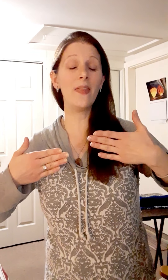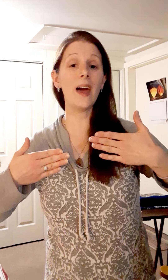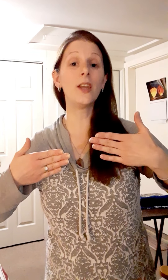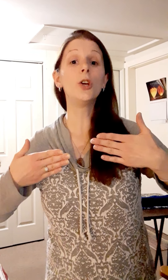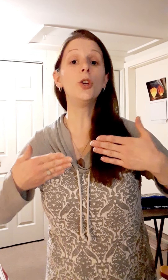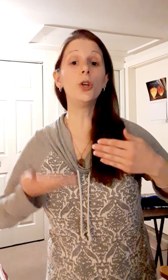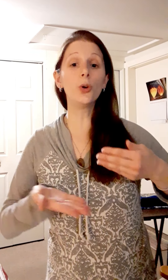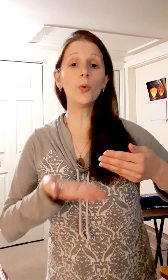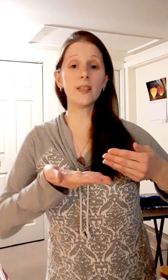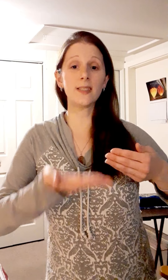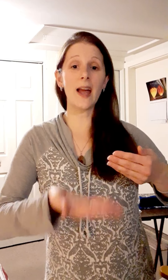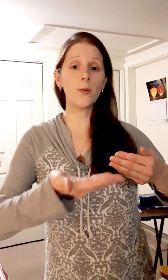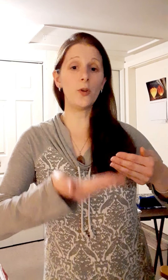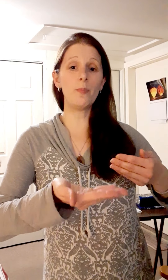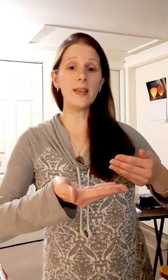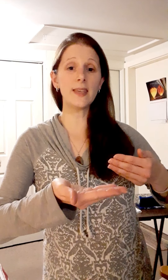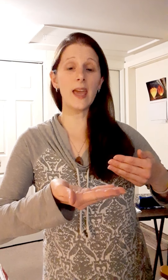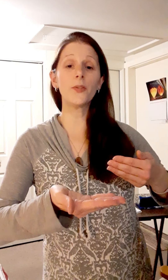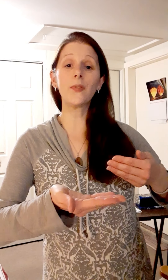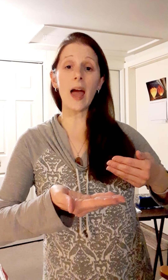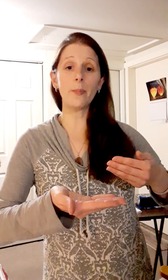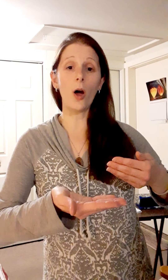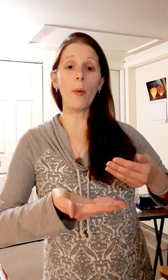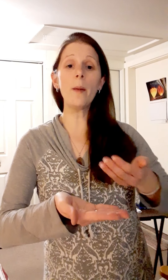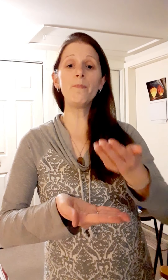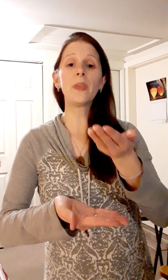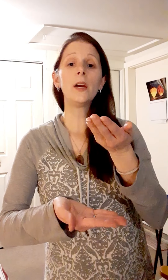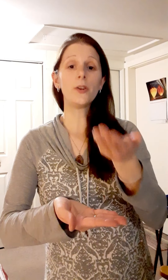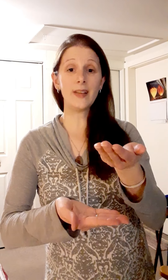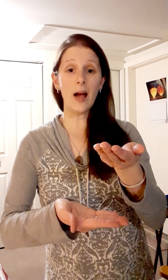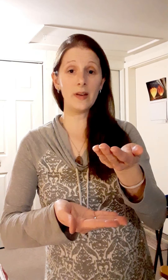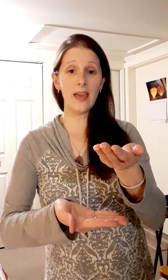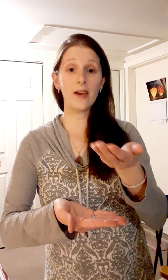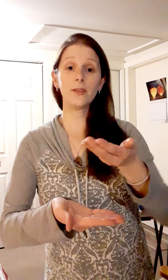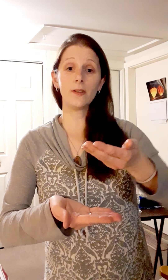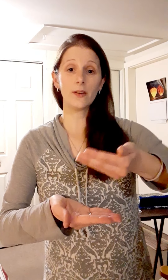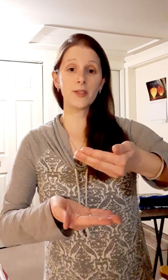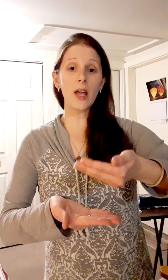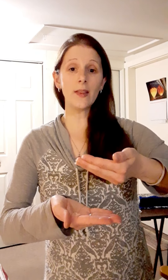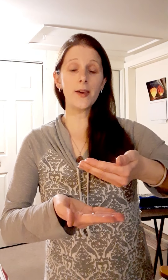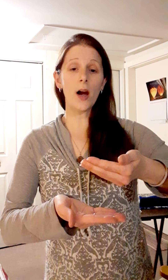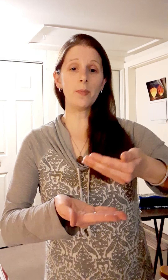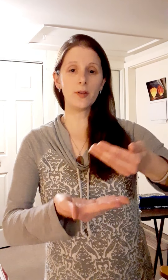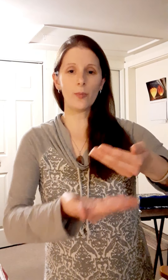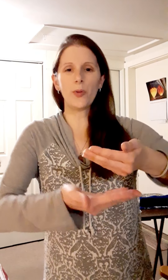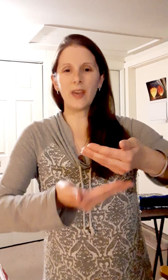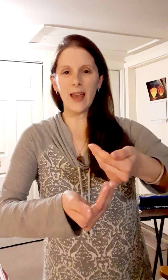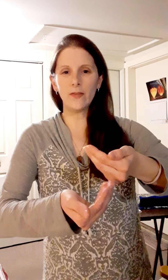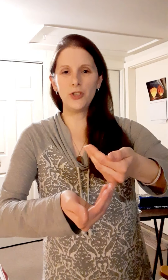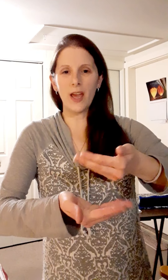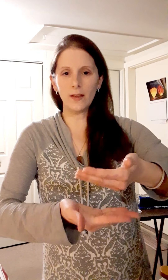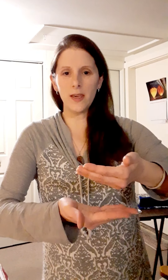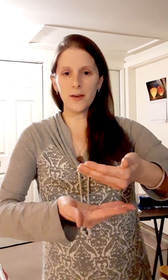then new is signed with your base hand flat, palm up. Your dominant hand slightly cupped. They're both kind of gently